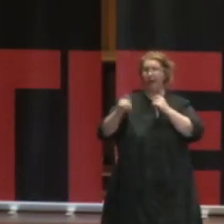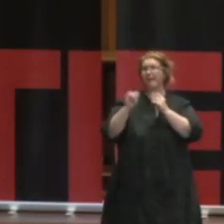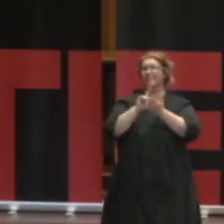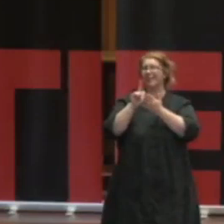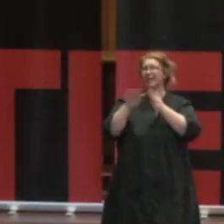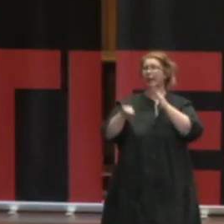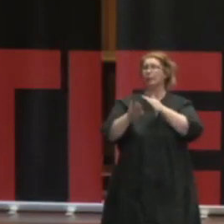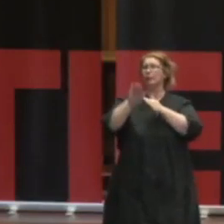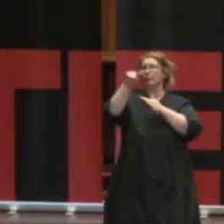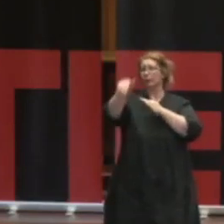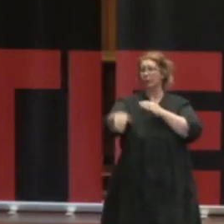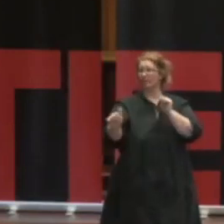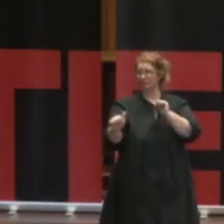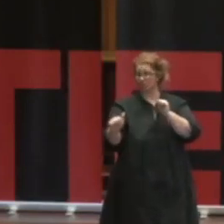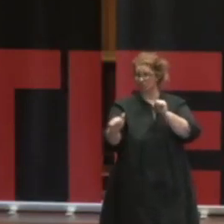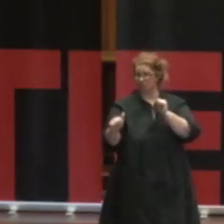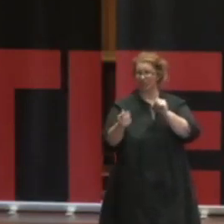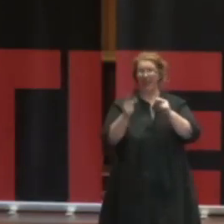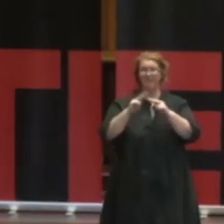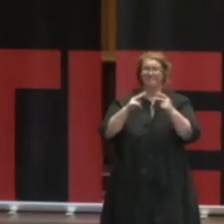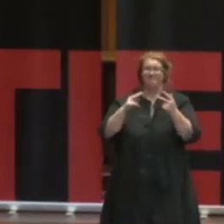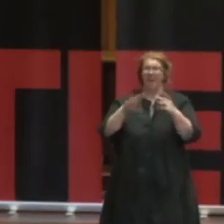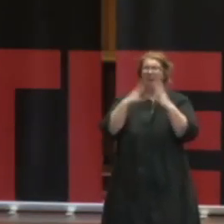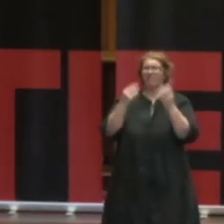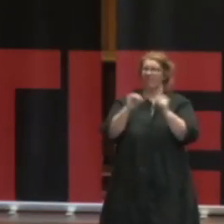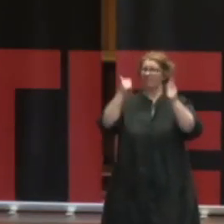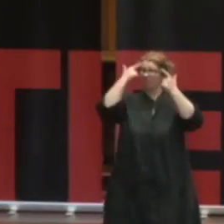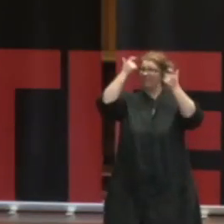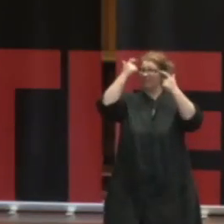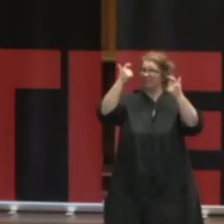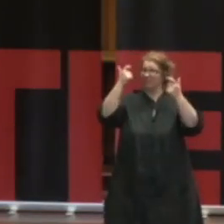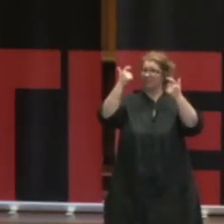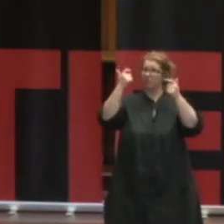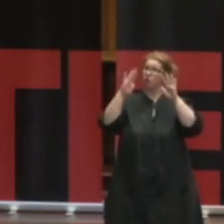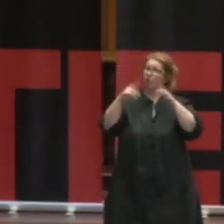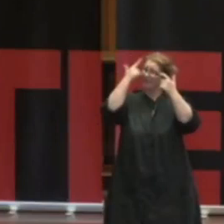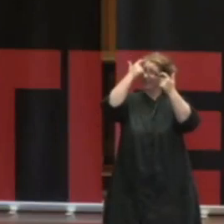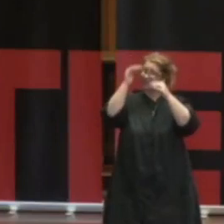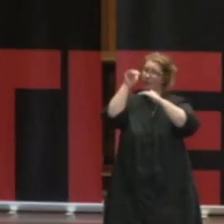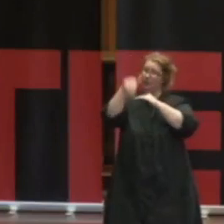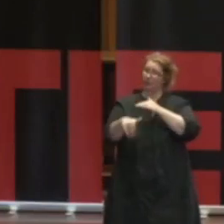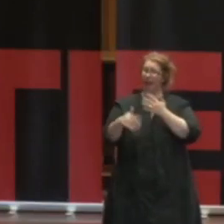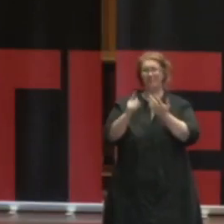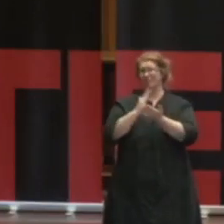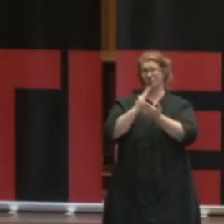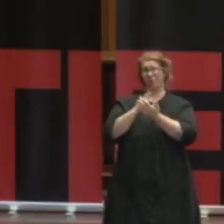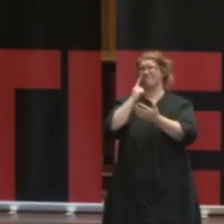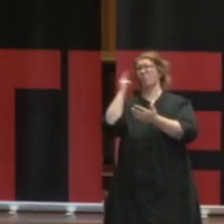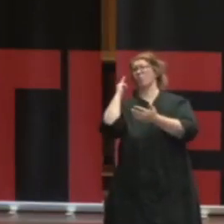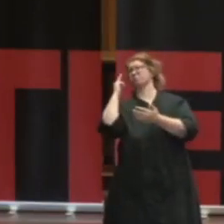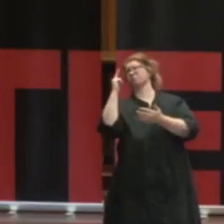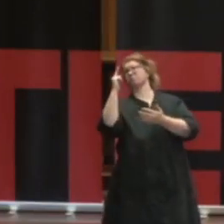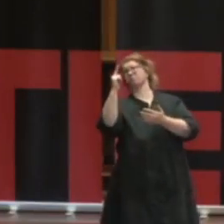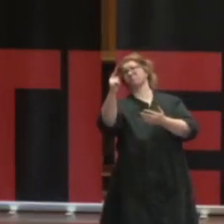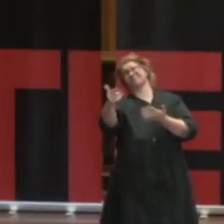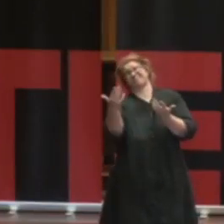future when all the possibilities are exhausted, but if you look at the way it's going now, that point is so far away that it might as well not exist.